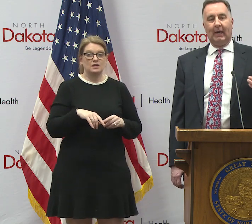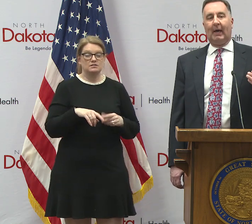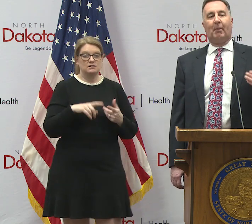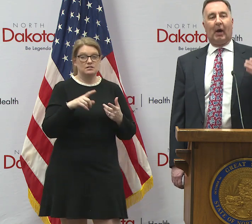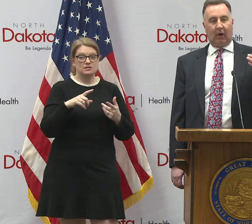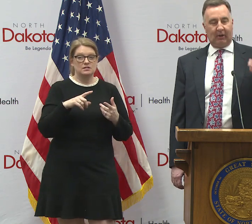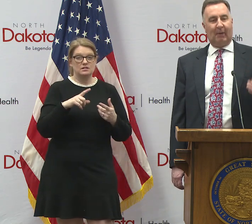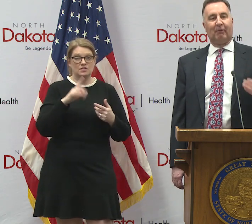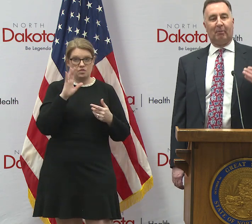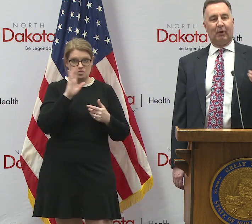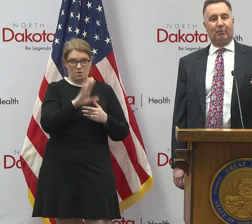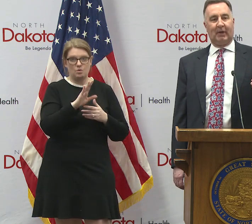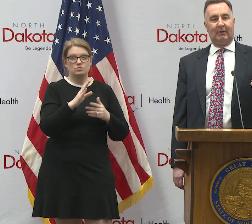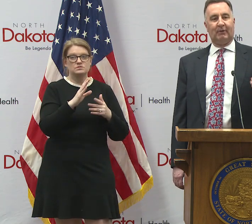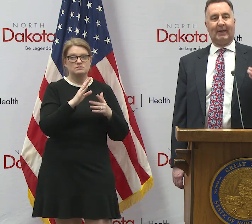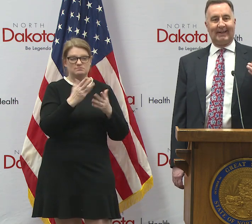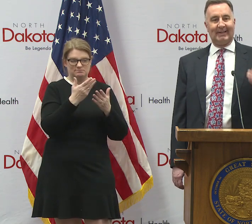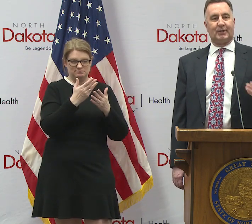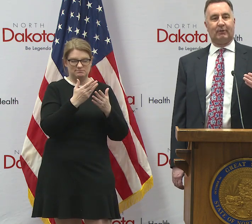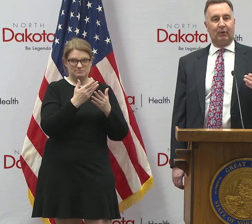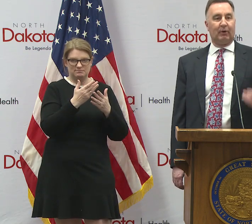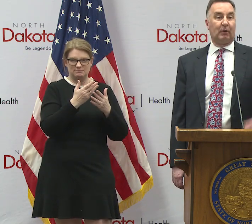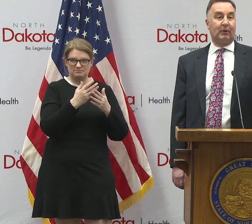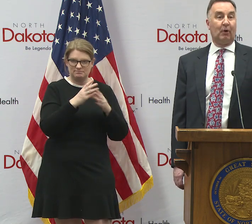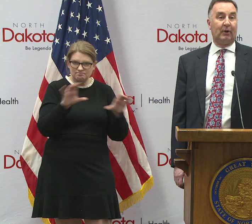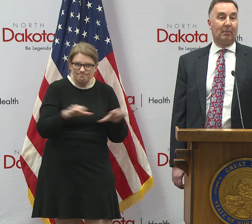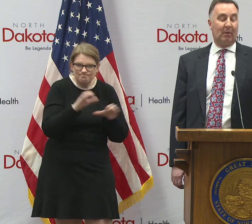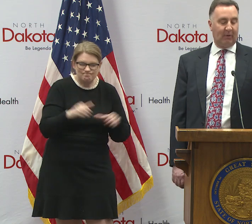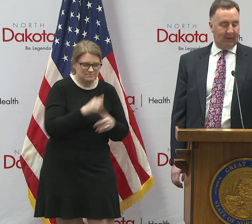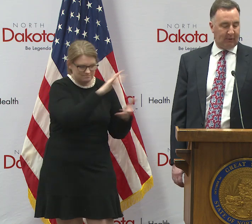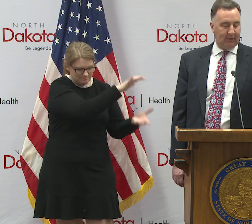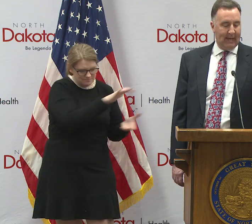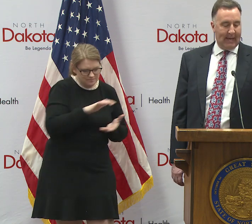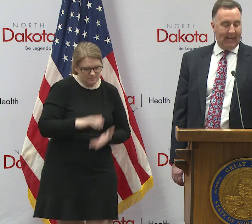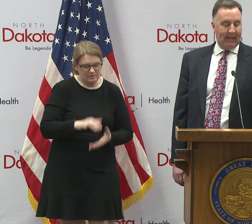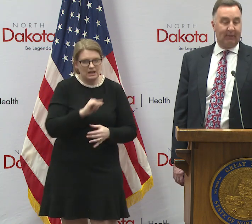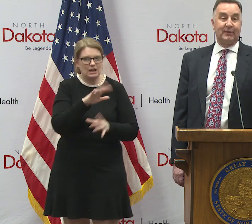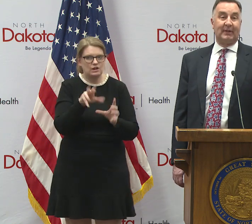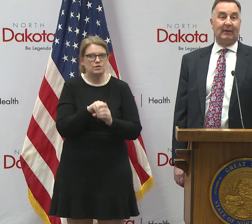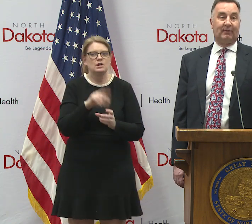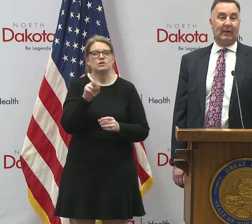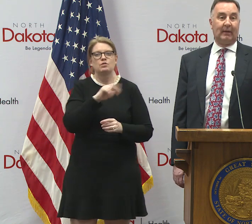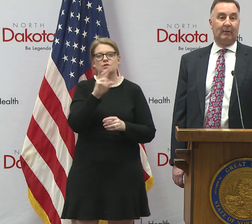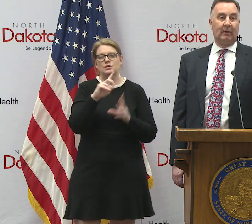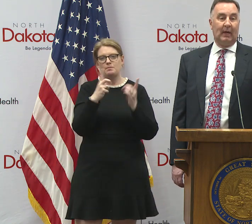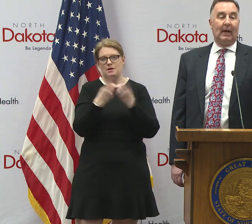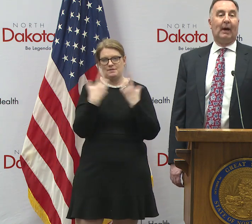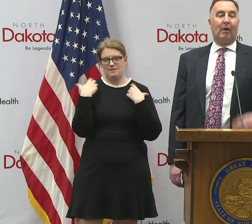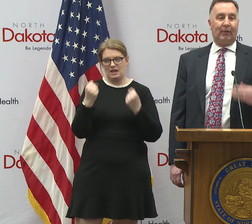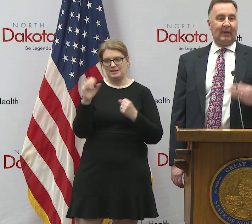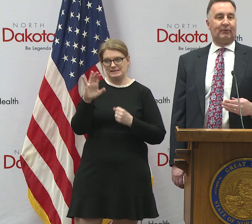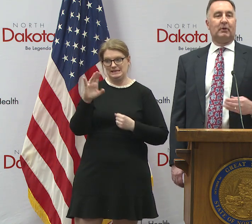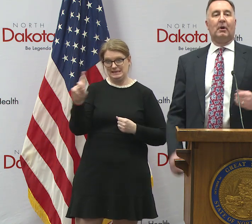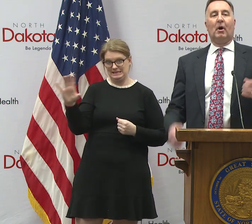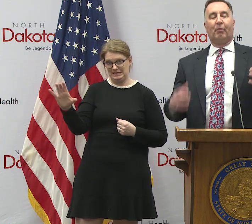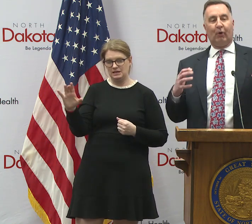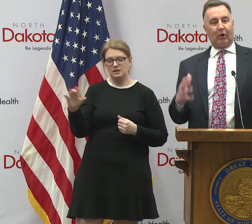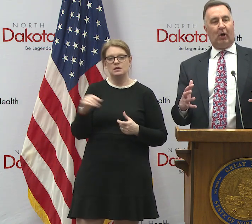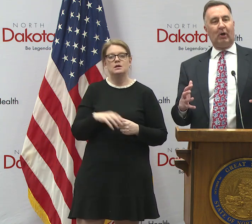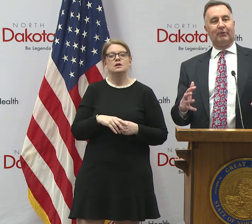bringing are coming from those places in addition to the North Dakota Department of Health and the CDC.